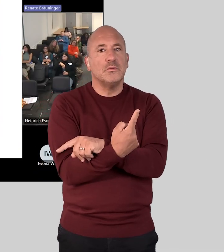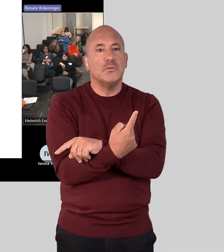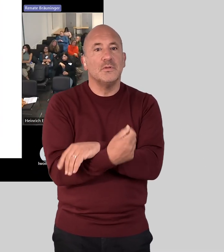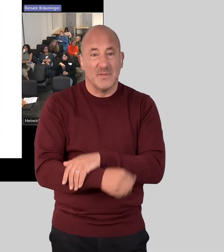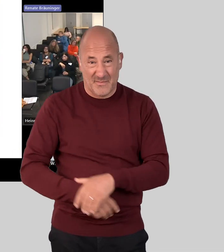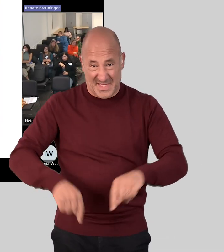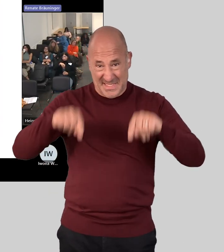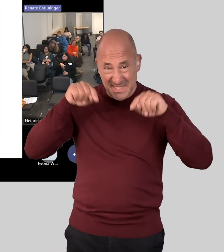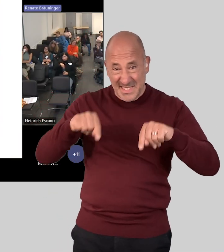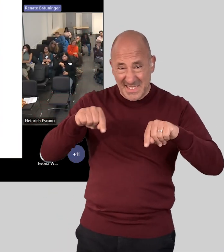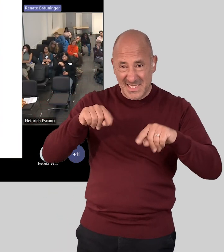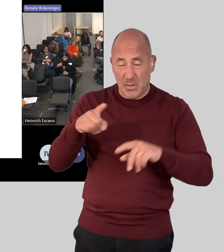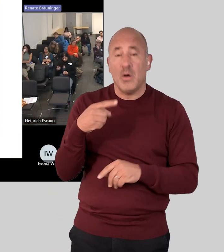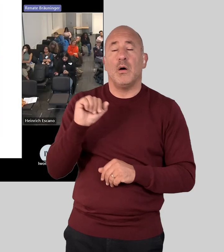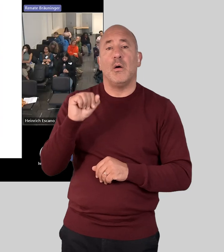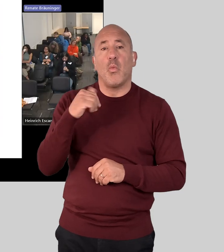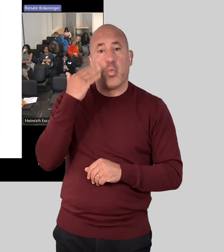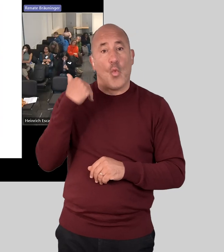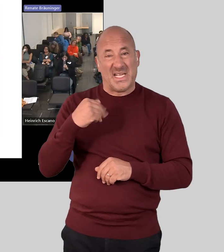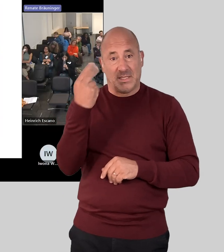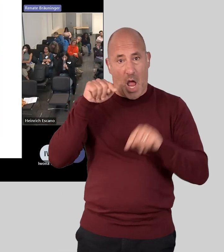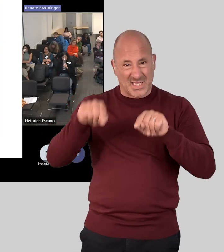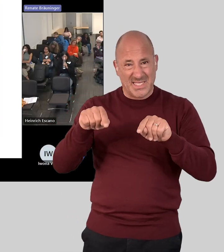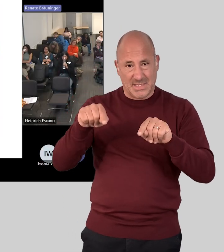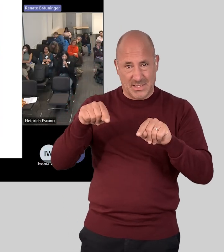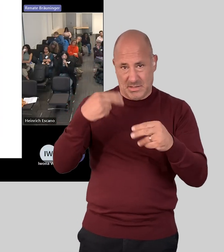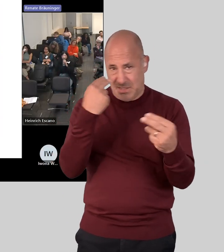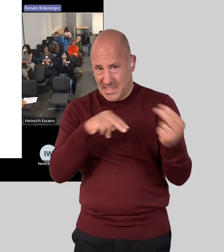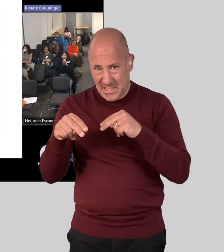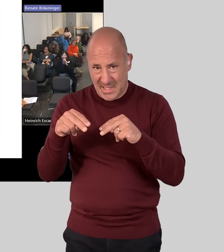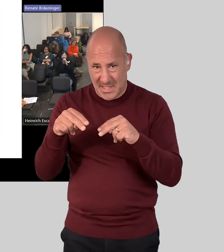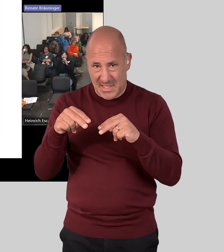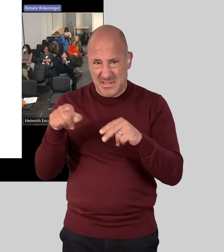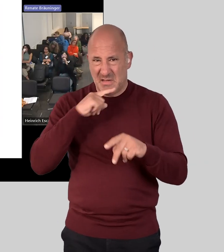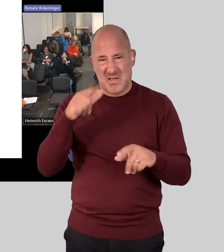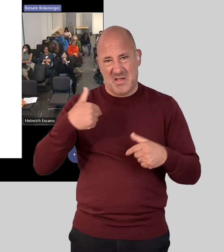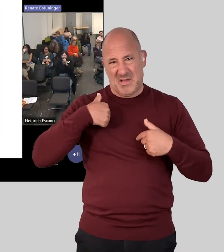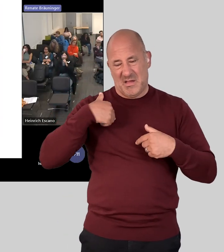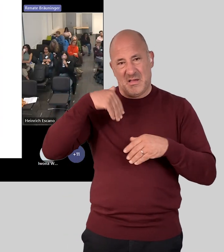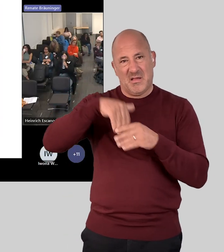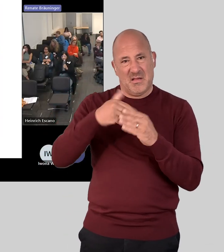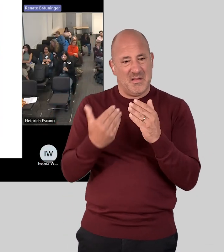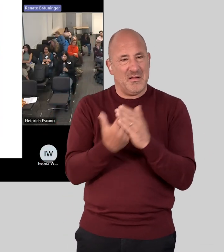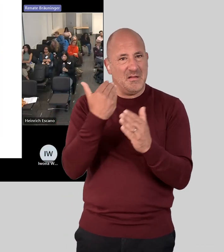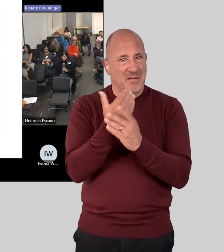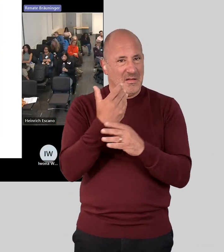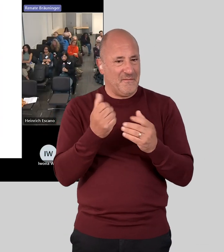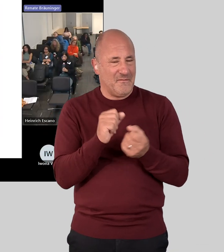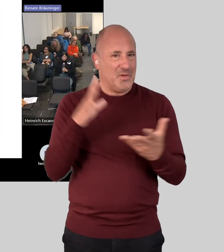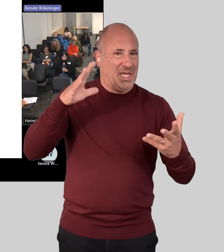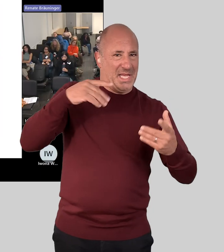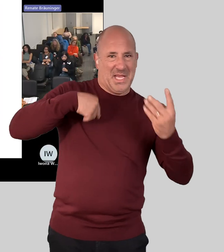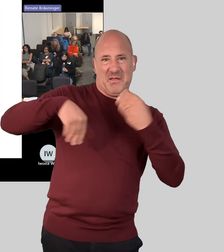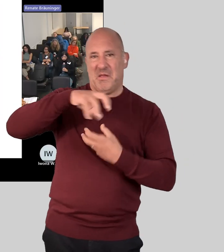are turned around. Here it is that the movement material of the white artist that regards herself as part of